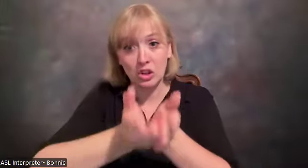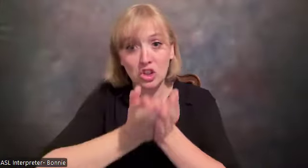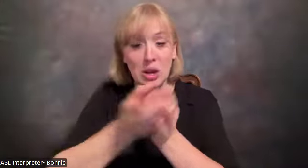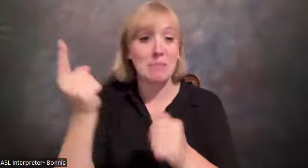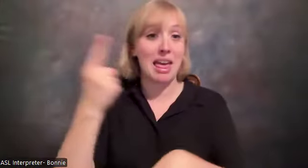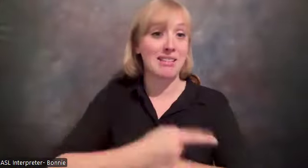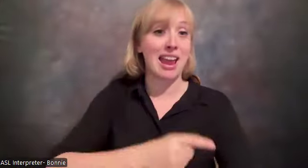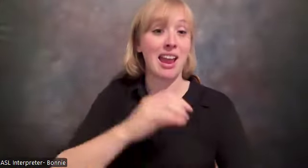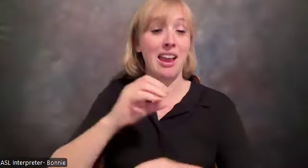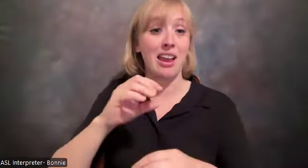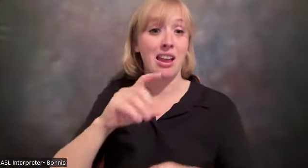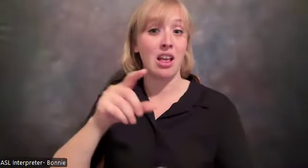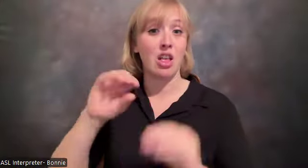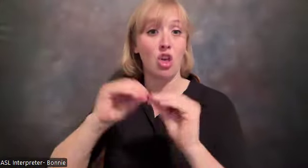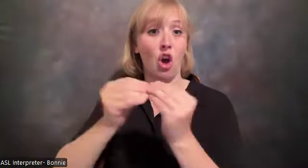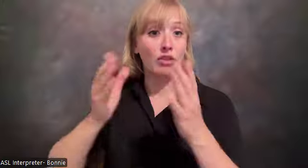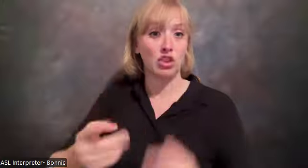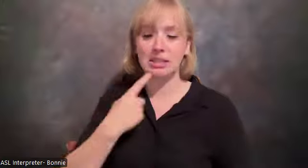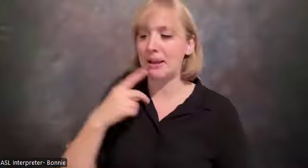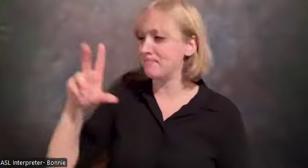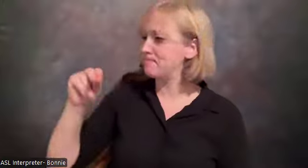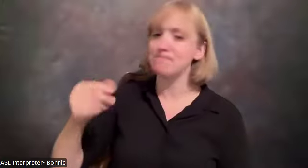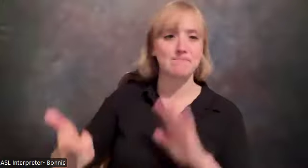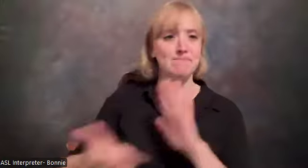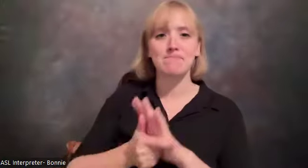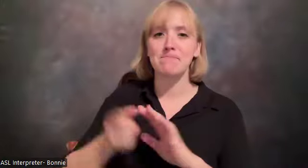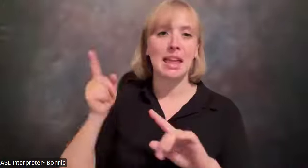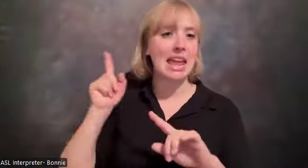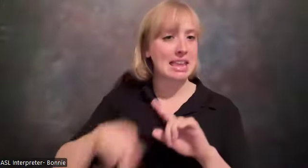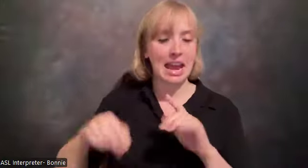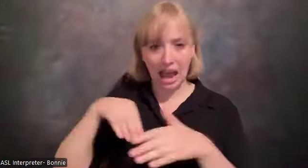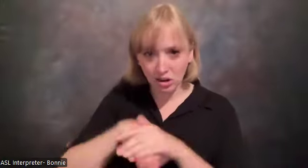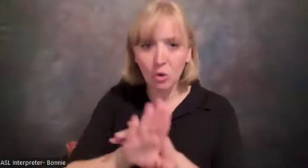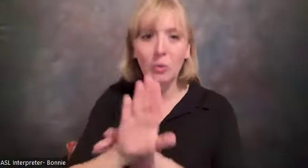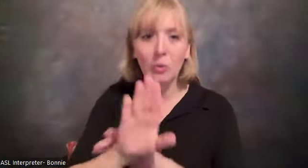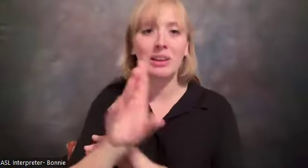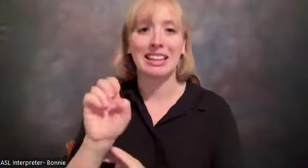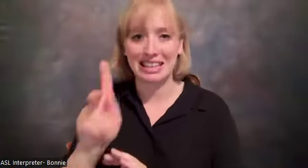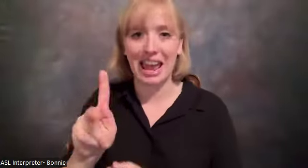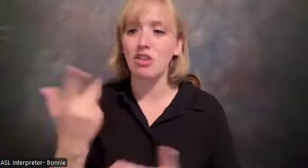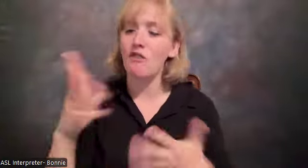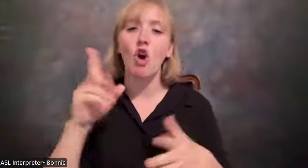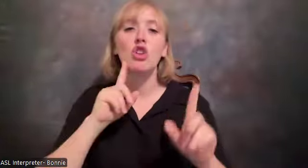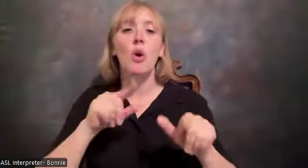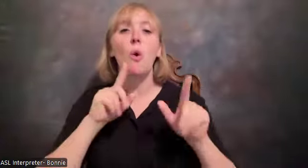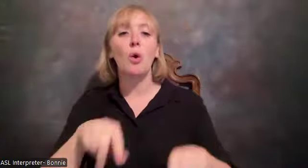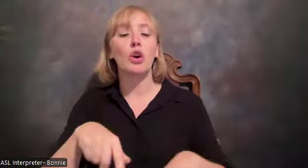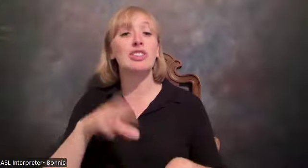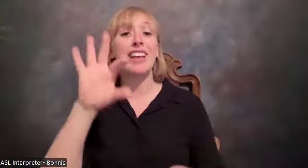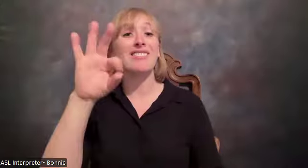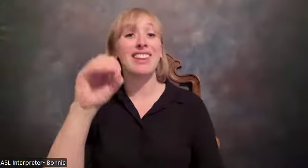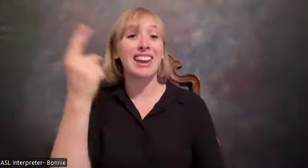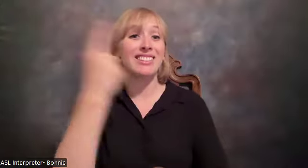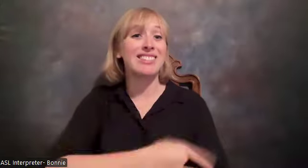his arm up and said, wrong answer. Not allowed to cross the quarterdeck. Orders have already been processed on this loser. The orders are 90 days in the